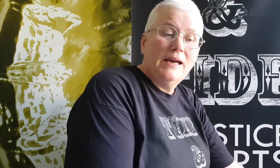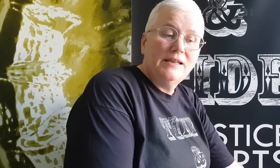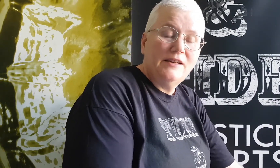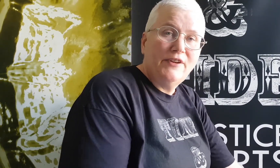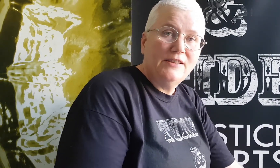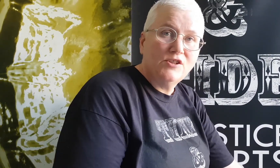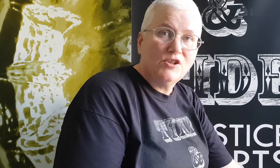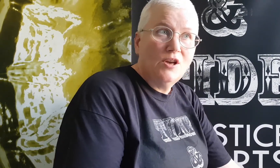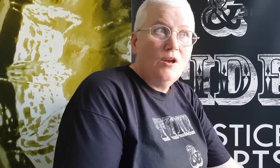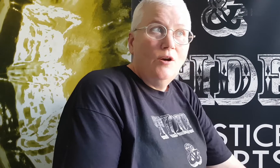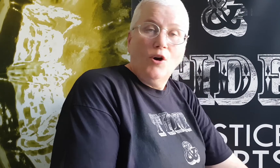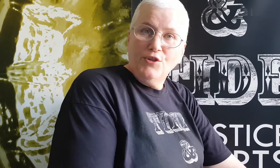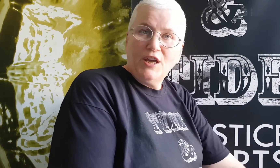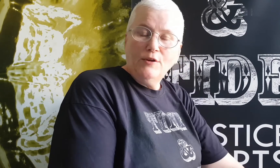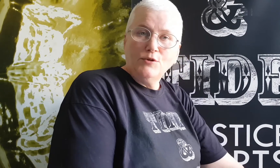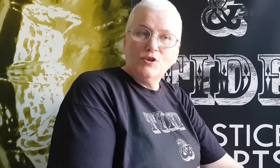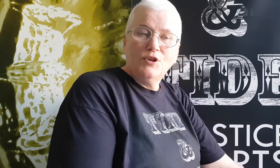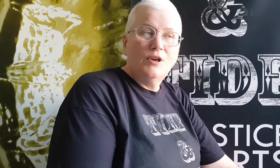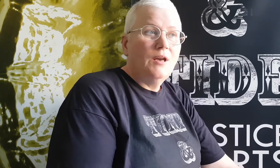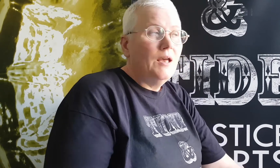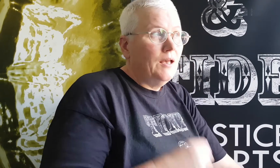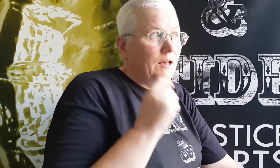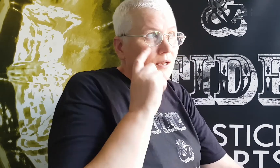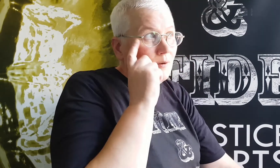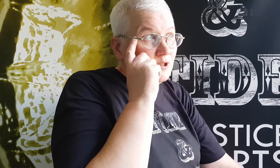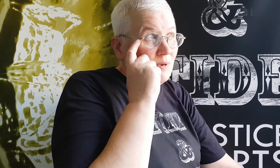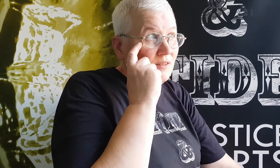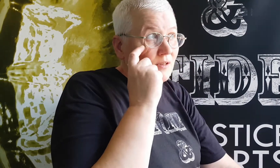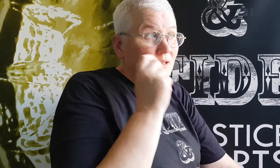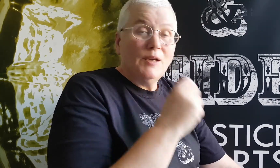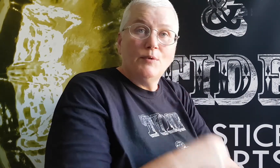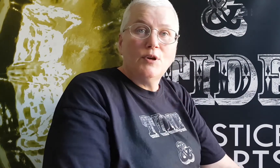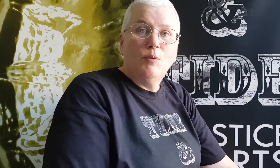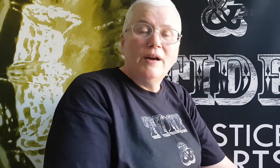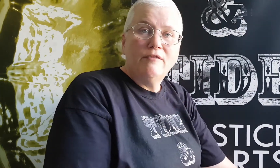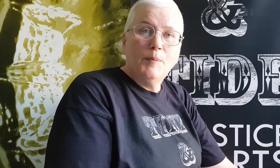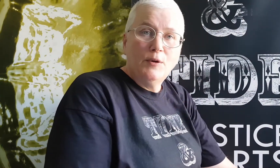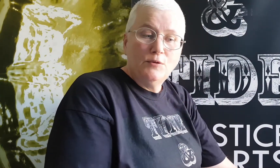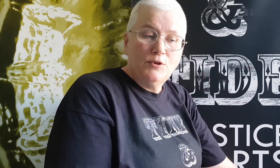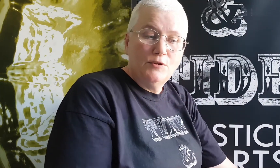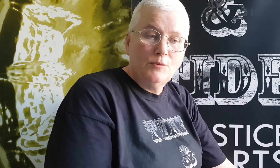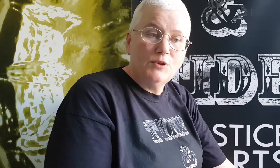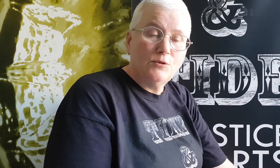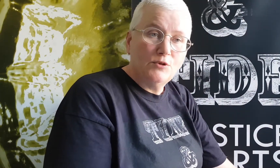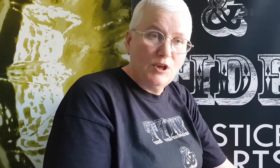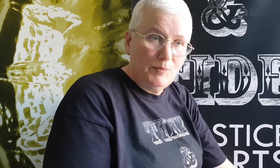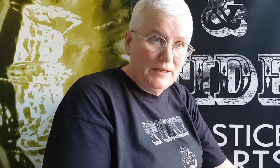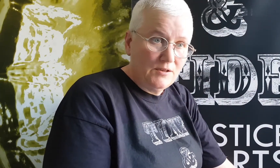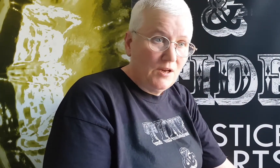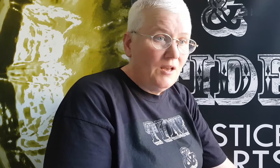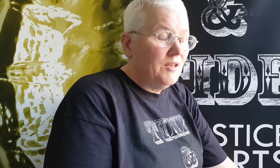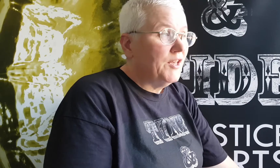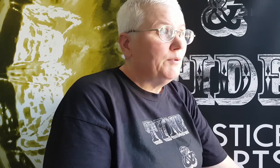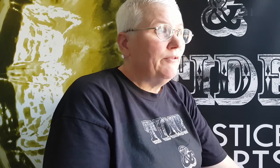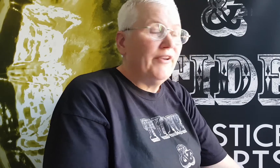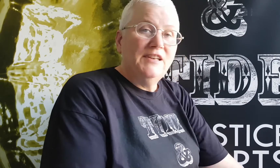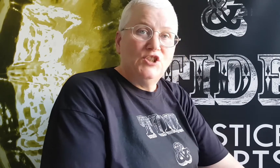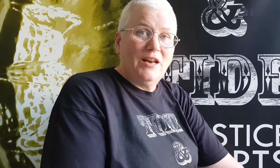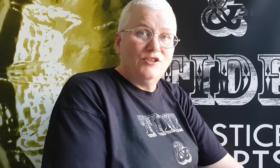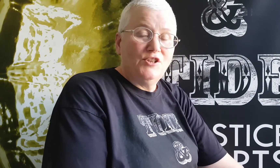had events on the coast, which meant that they were quite remote, which also meant that we were very challenged in